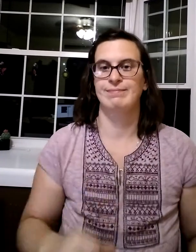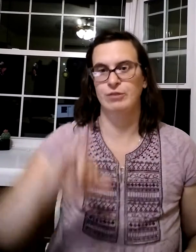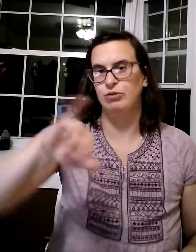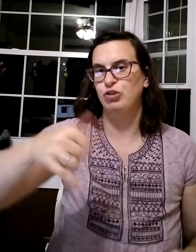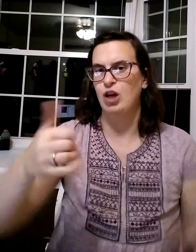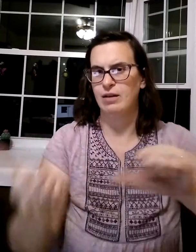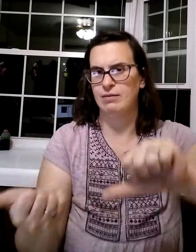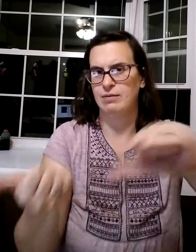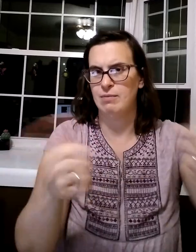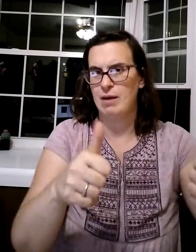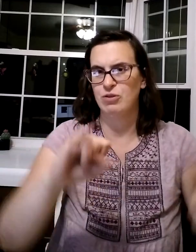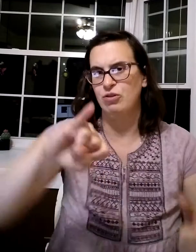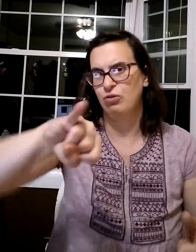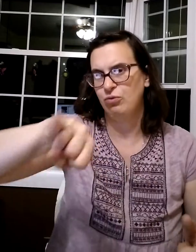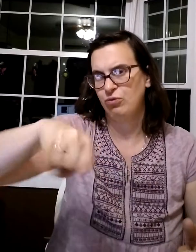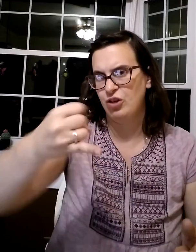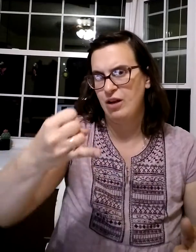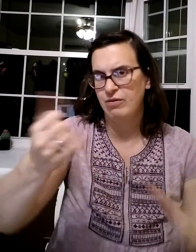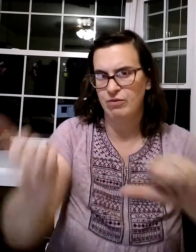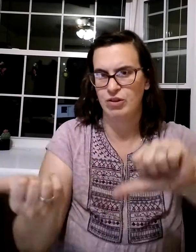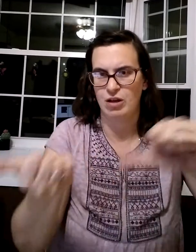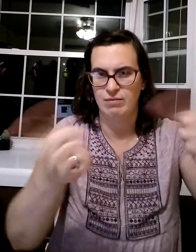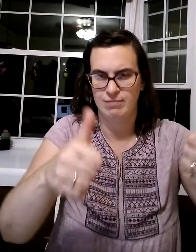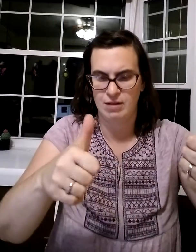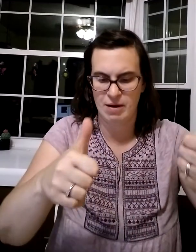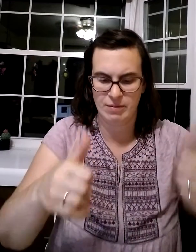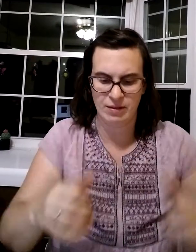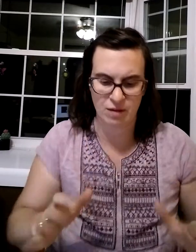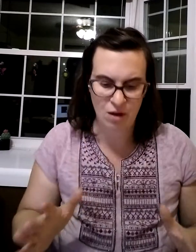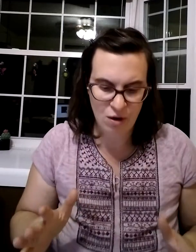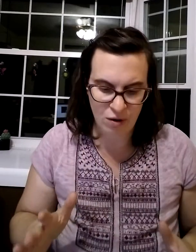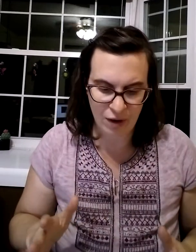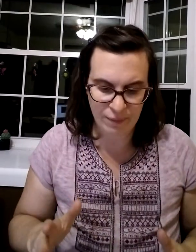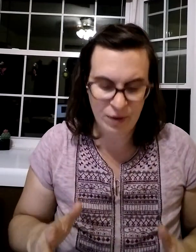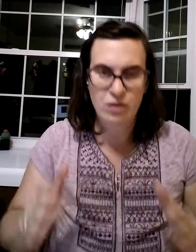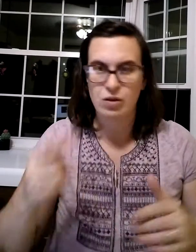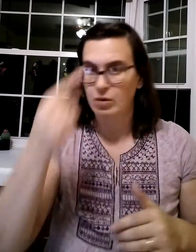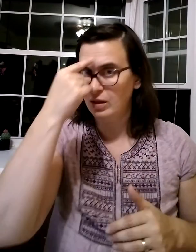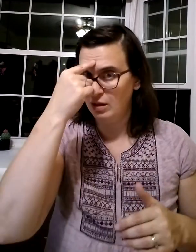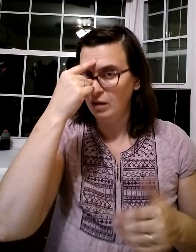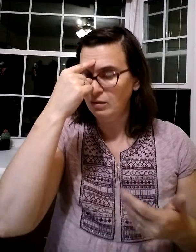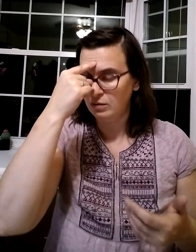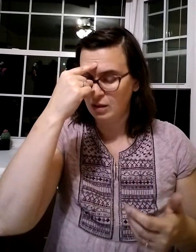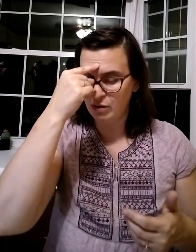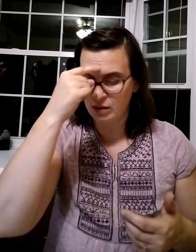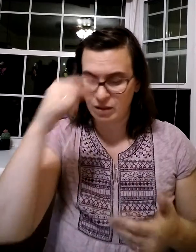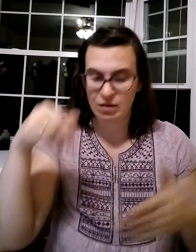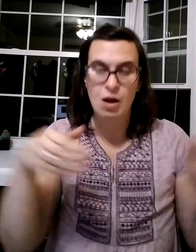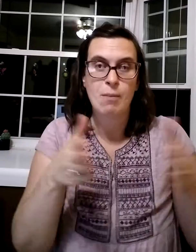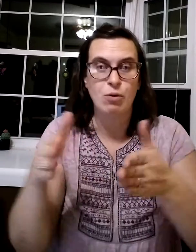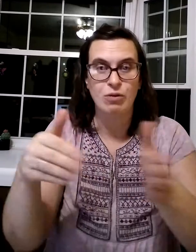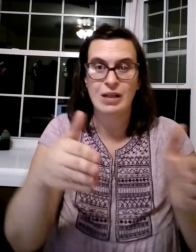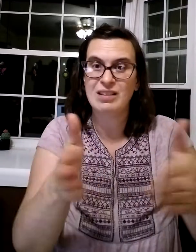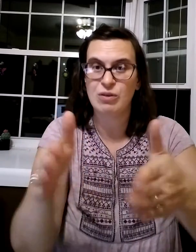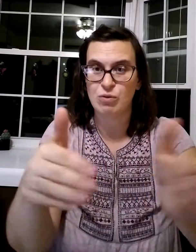John the Baptist, Eugene J. John the Baptist. Okay, so India, sign for India, Maureen, the